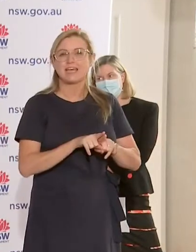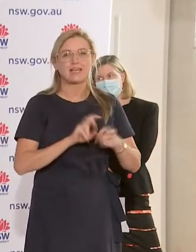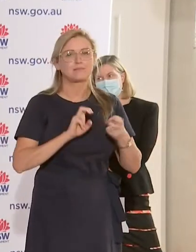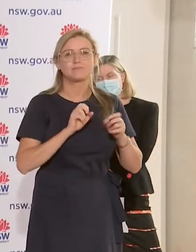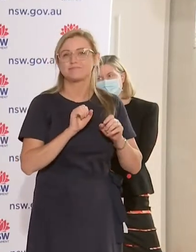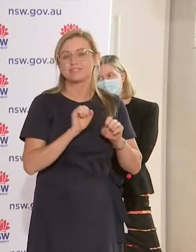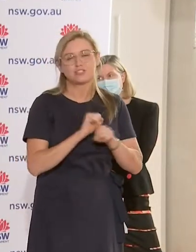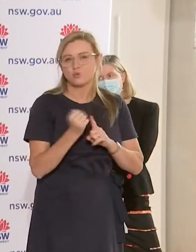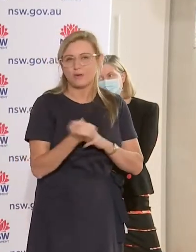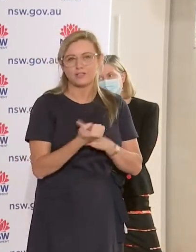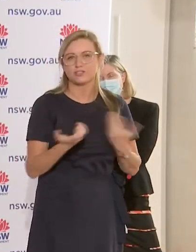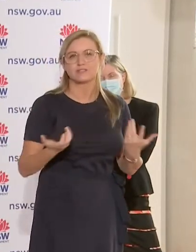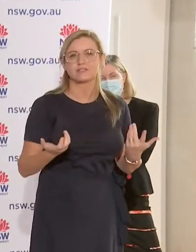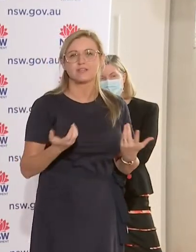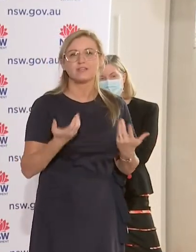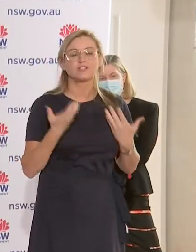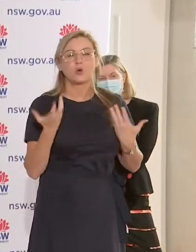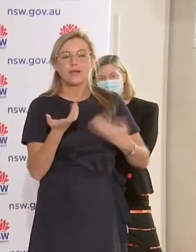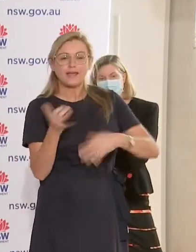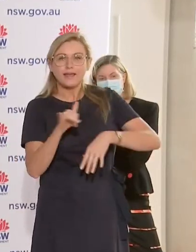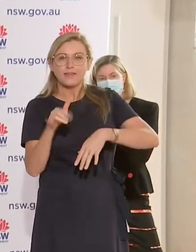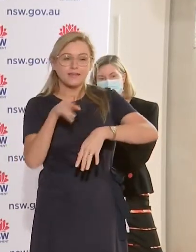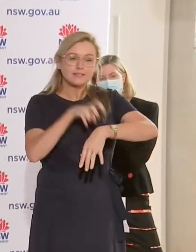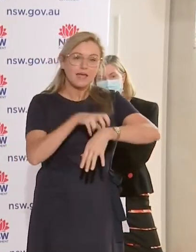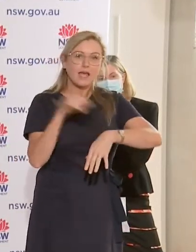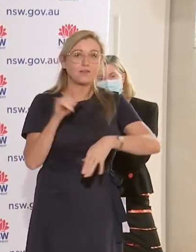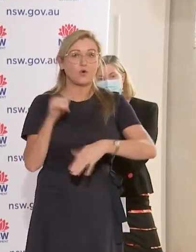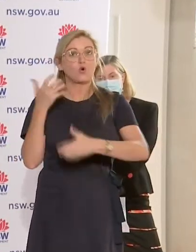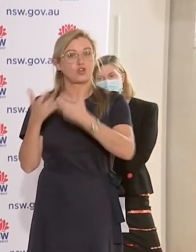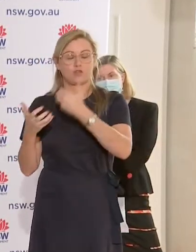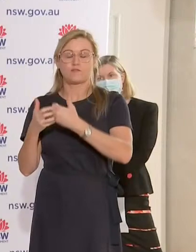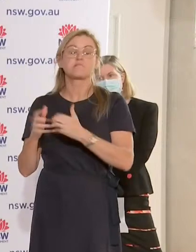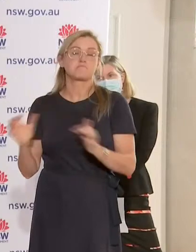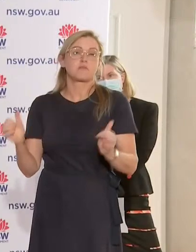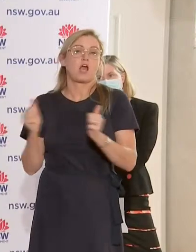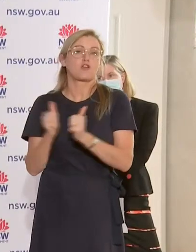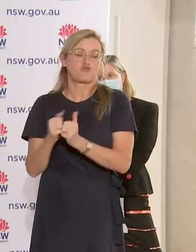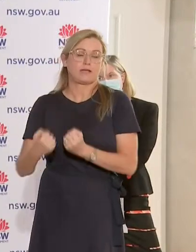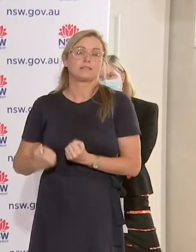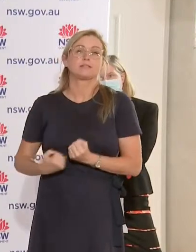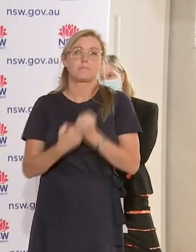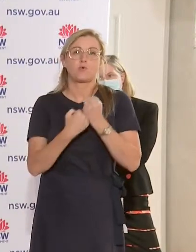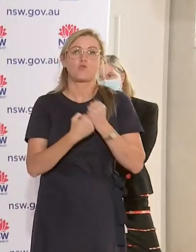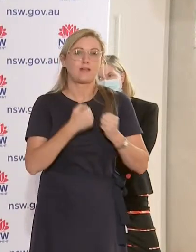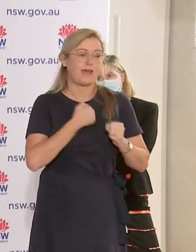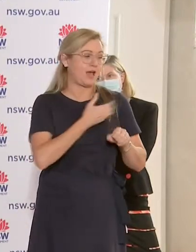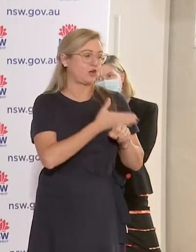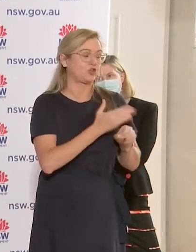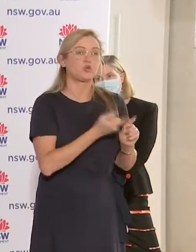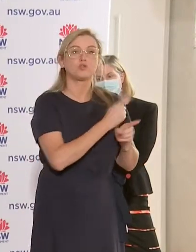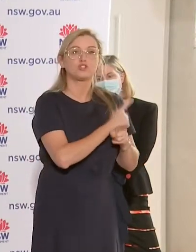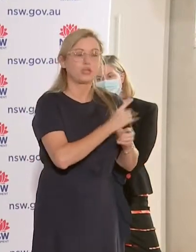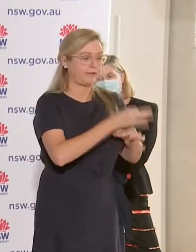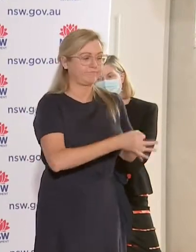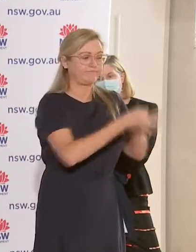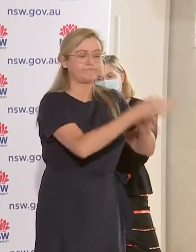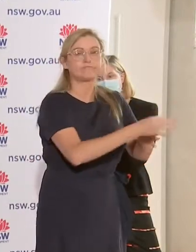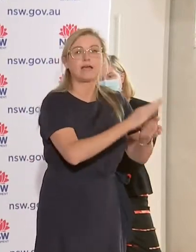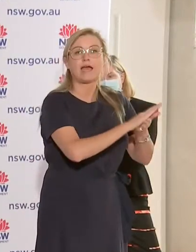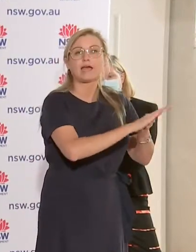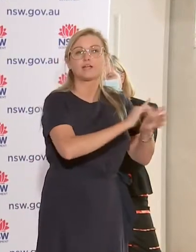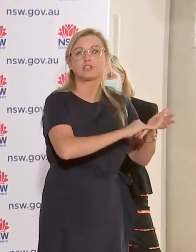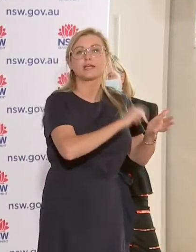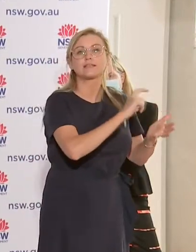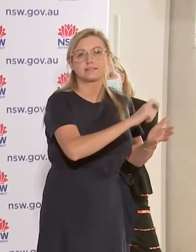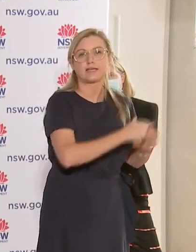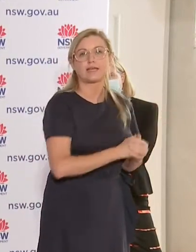tertiary sector, whether it's universities or TAFE, have really come on board to support the timetable that we've put out. We would not have put out the timetable had we not